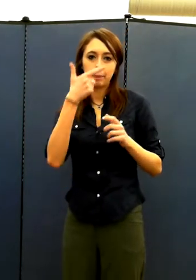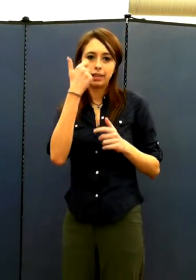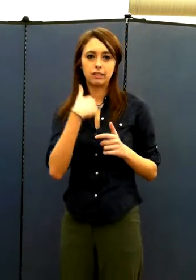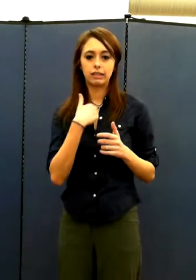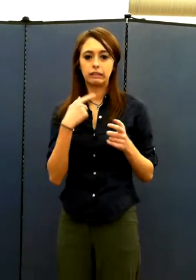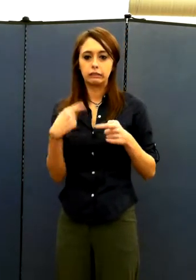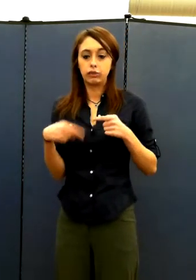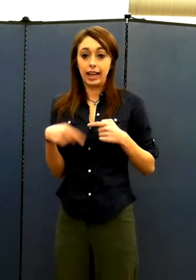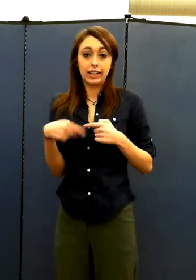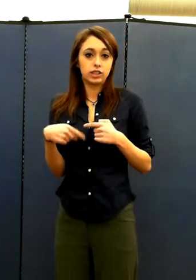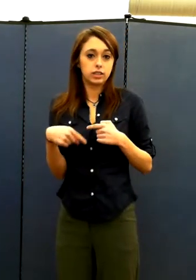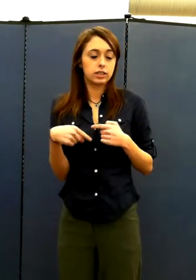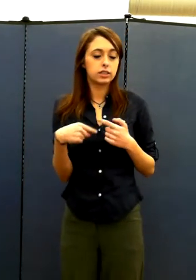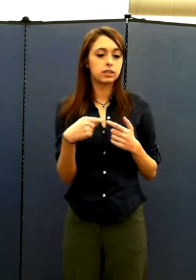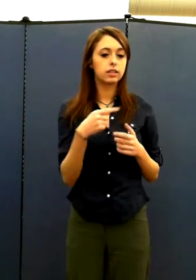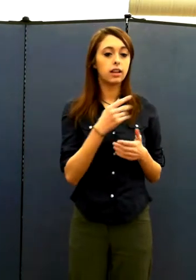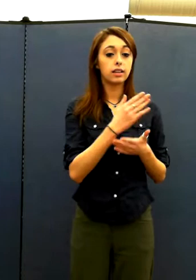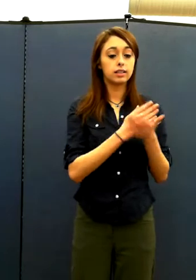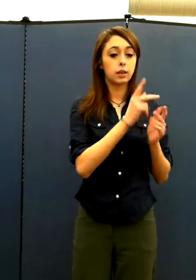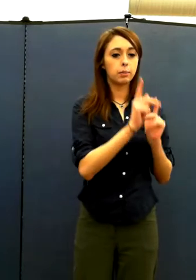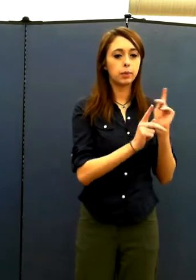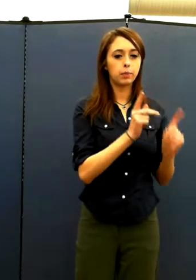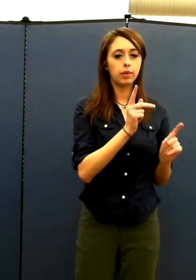But some people, the paperwork that you need to become a provisional